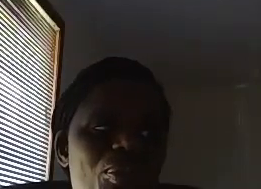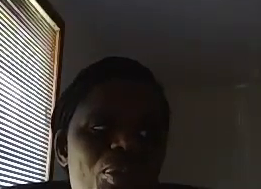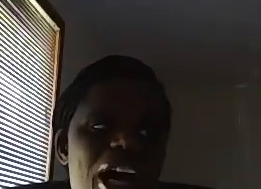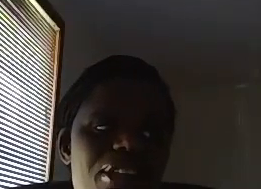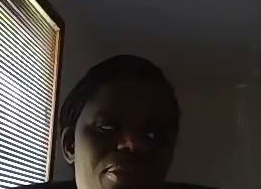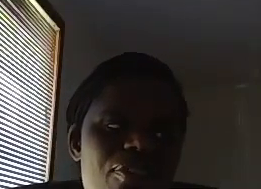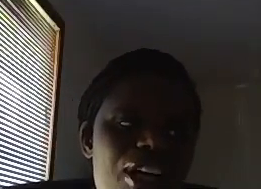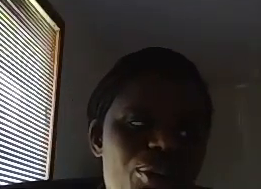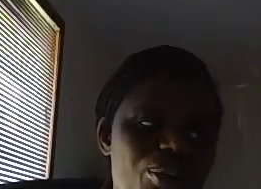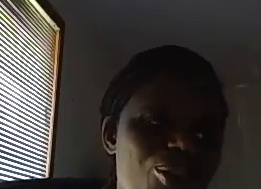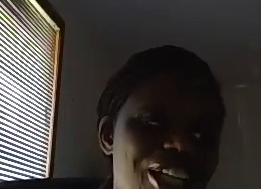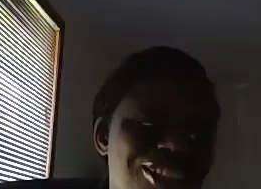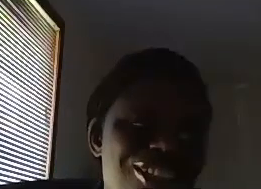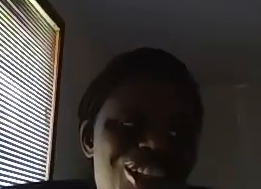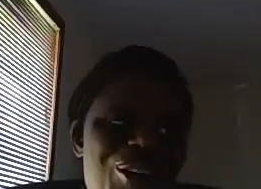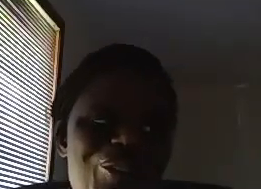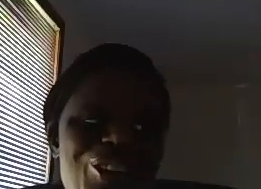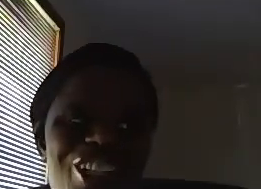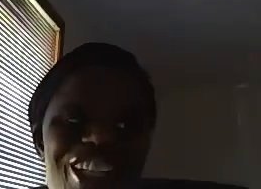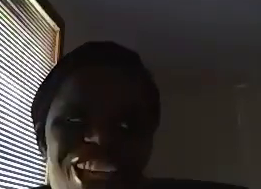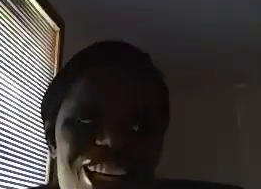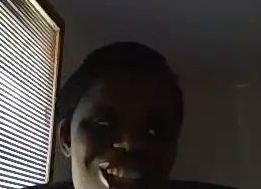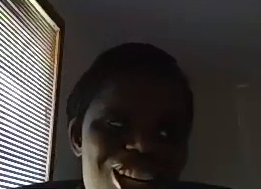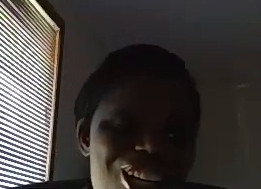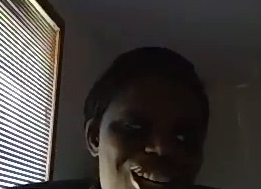um, I live in Vancouver, Washington. I almost